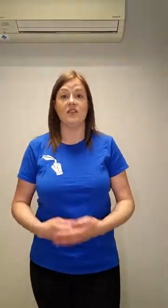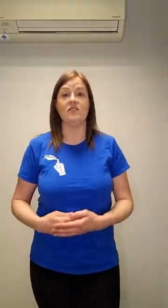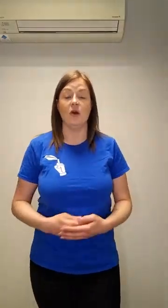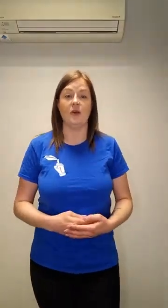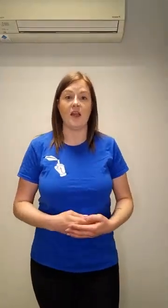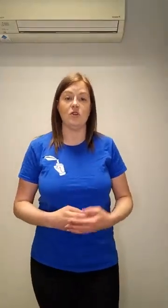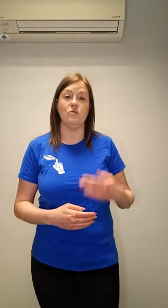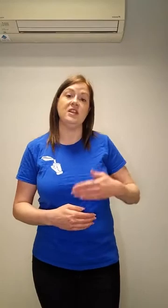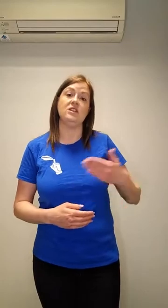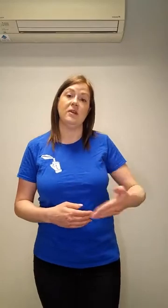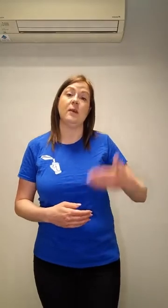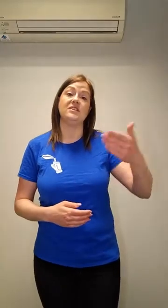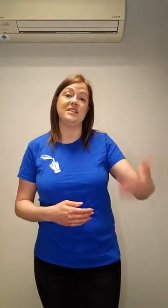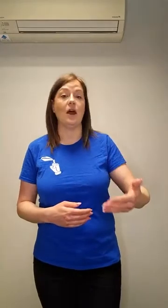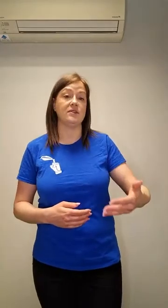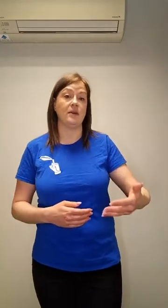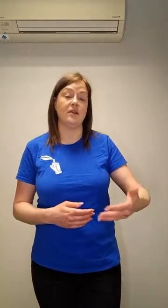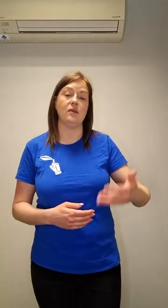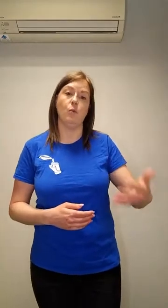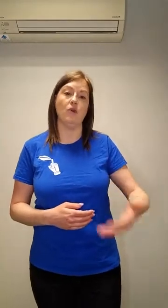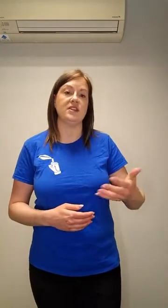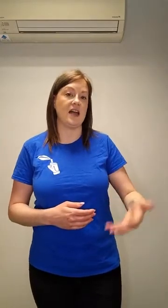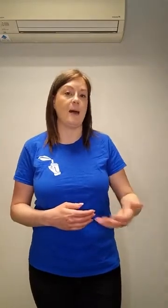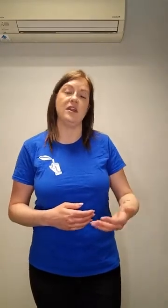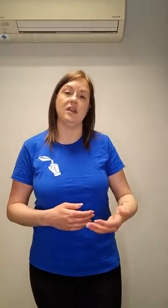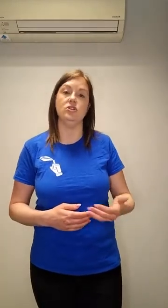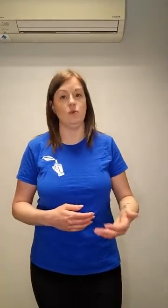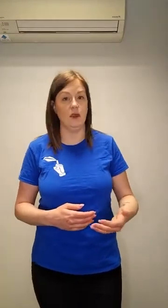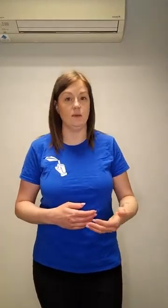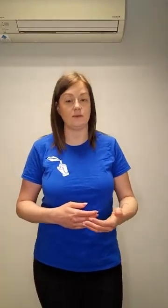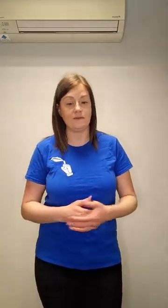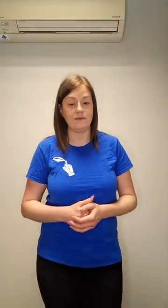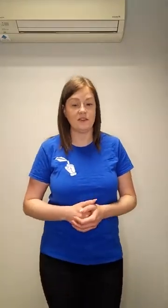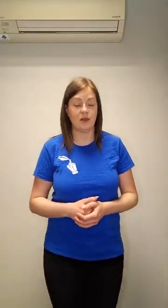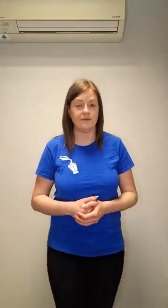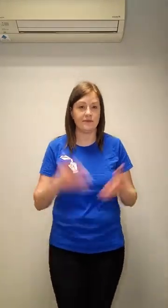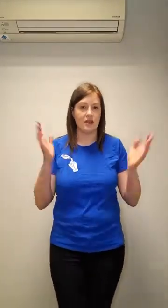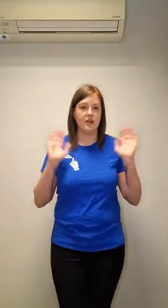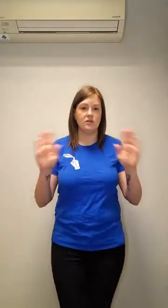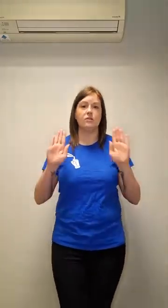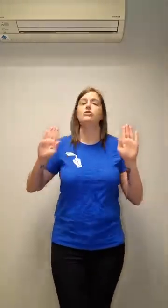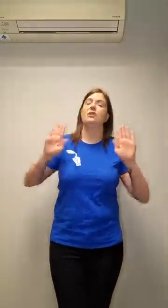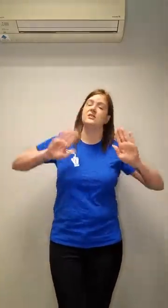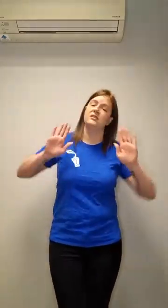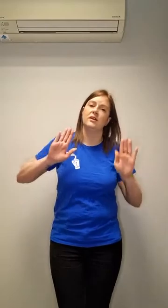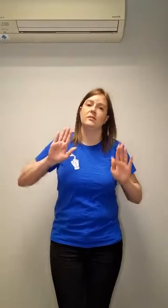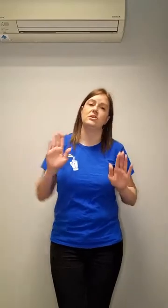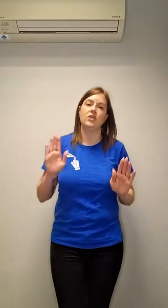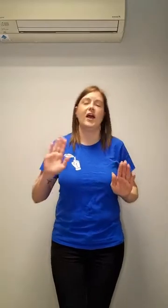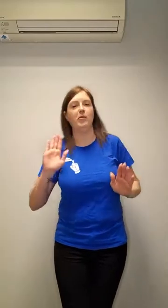it's not okay, but you need to be able to tell somebody what is happening to you. So don't shoot us, we're just trying to help.